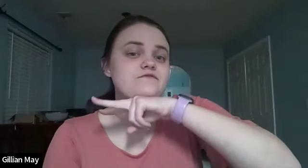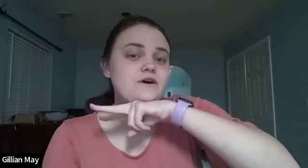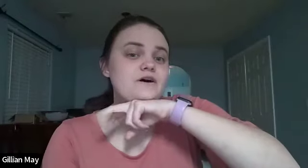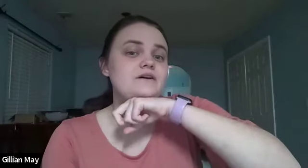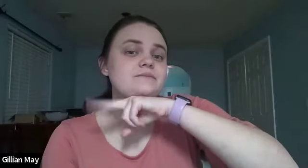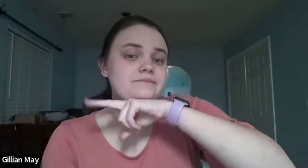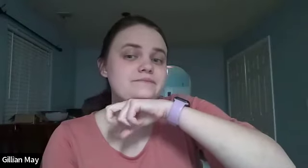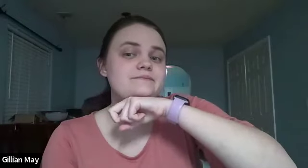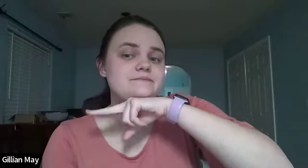frog.